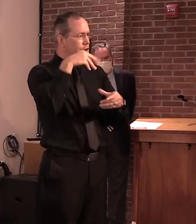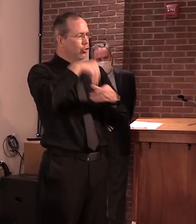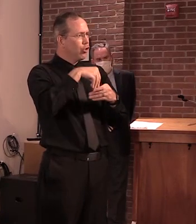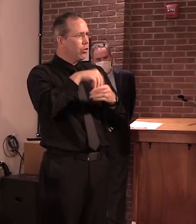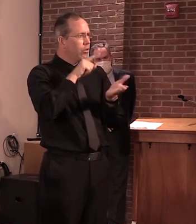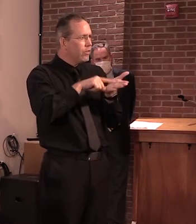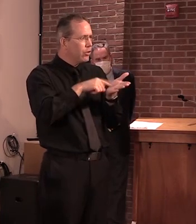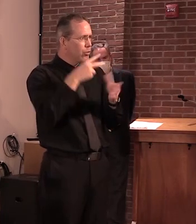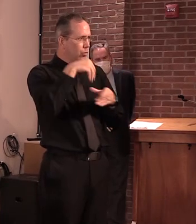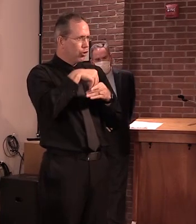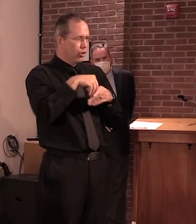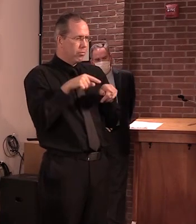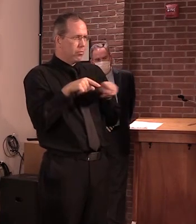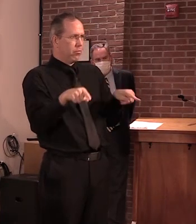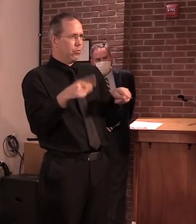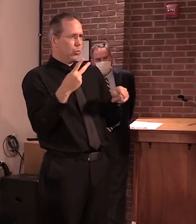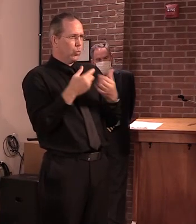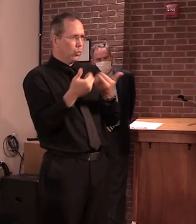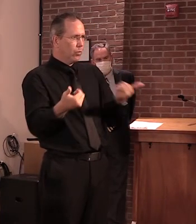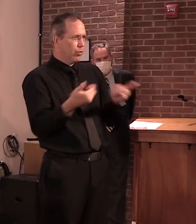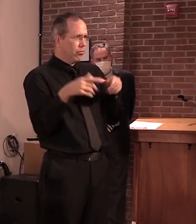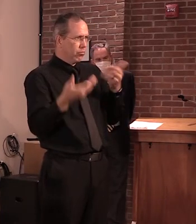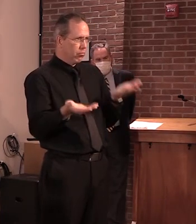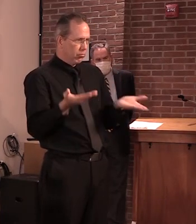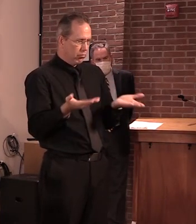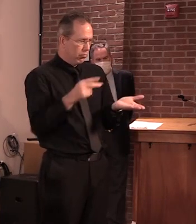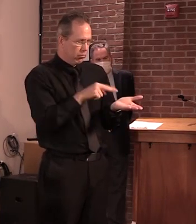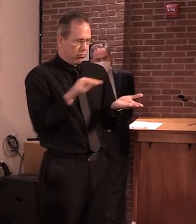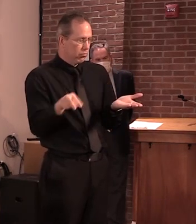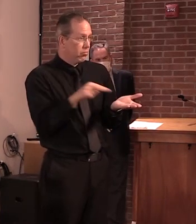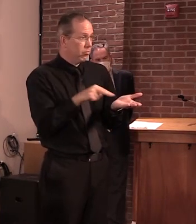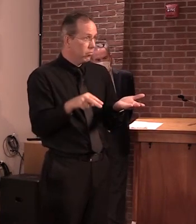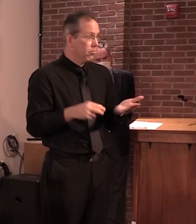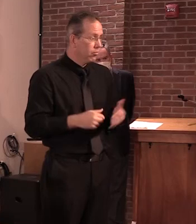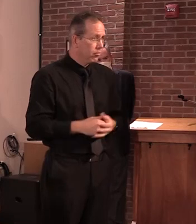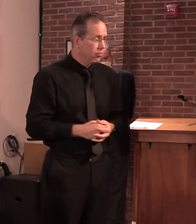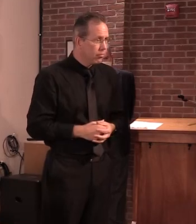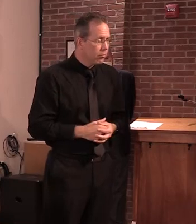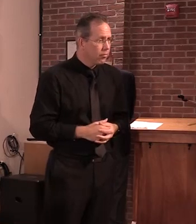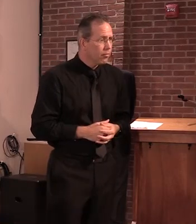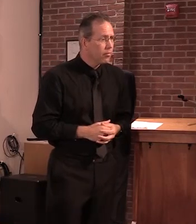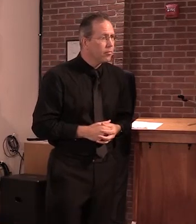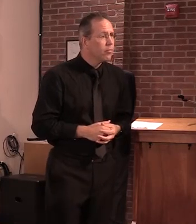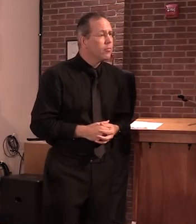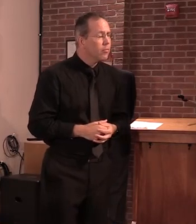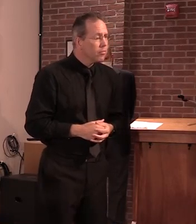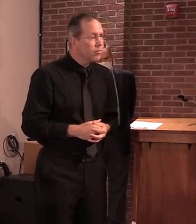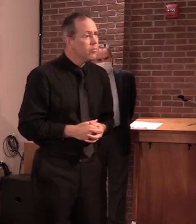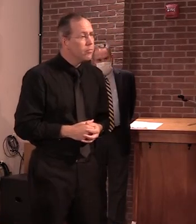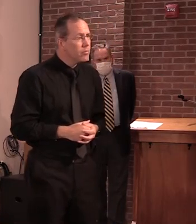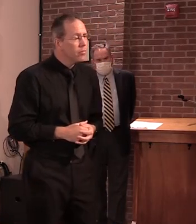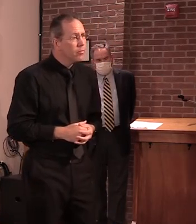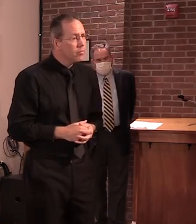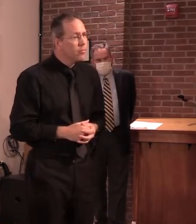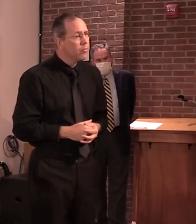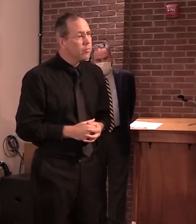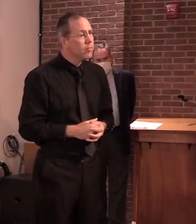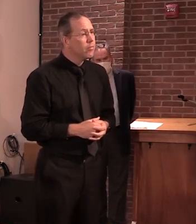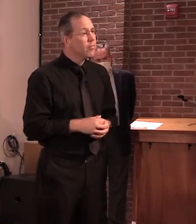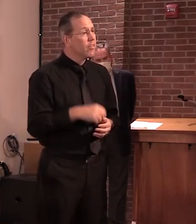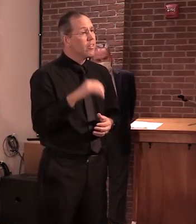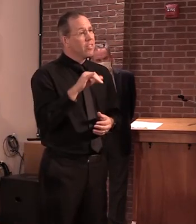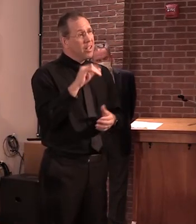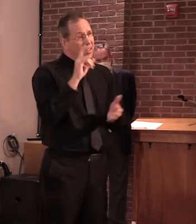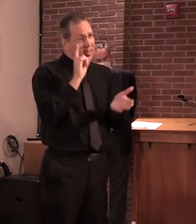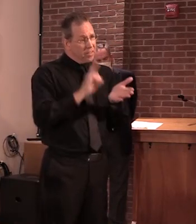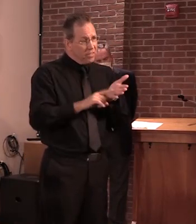we are coming to grips with in the Mr. Johnson's death in terms of the investigation, because you've been asking